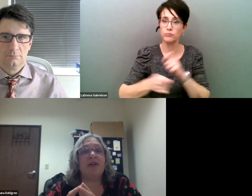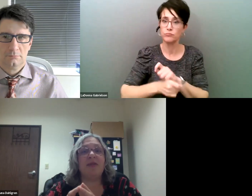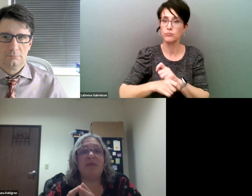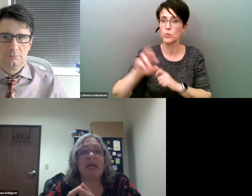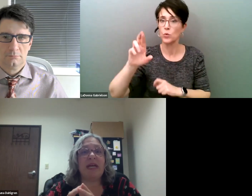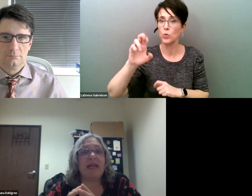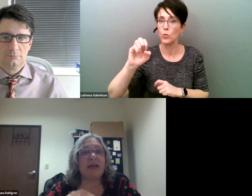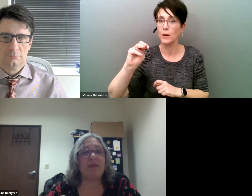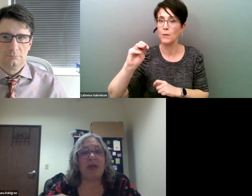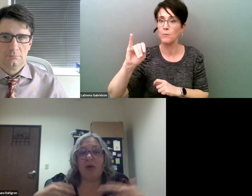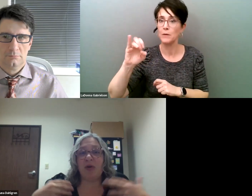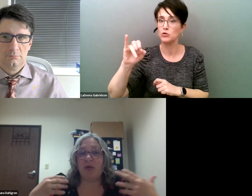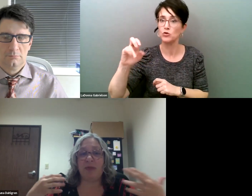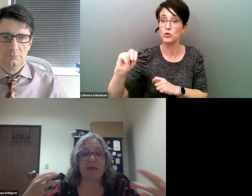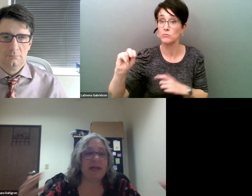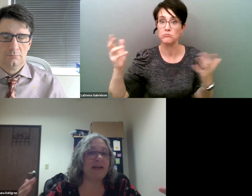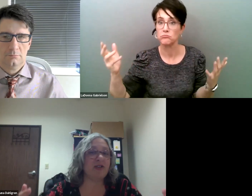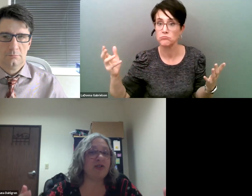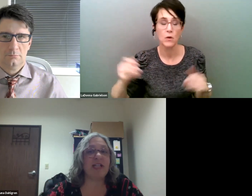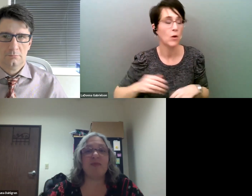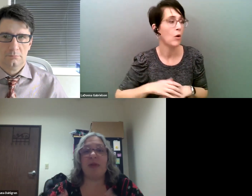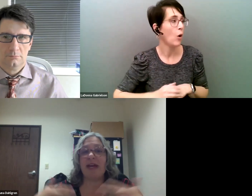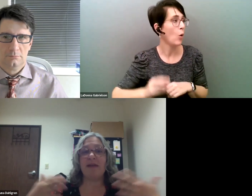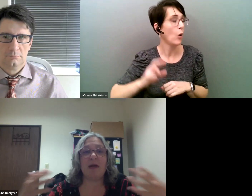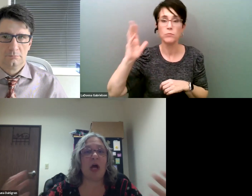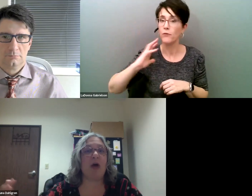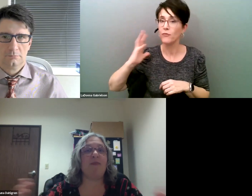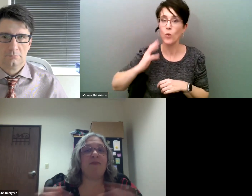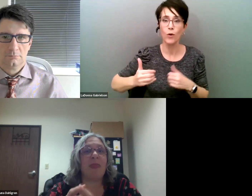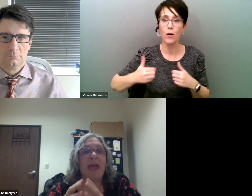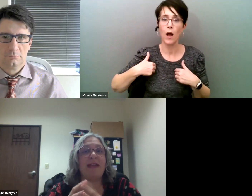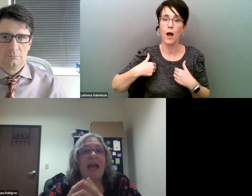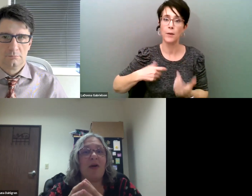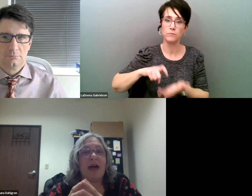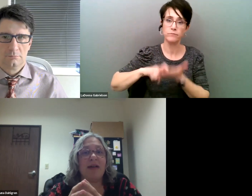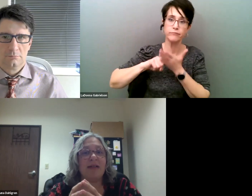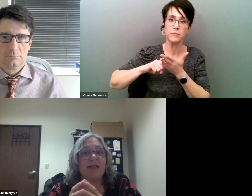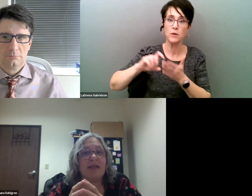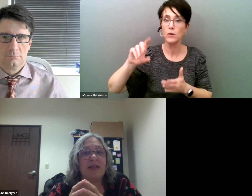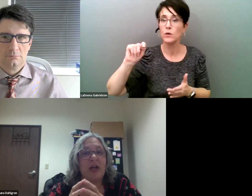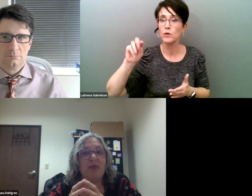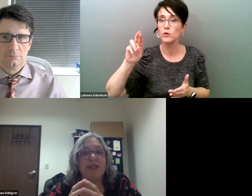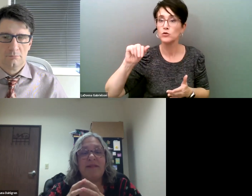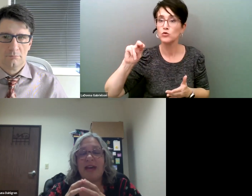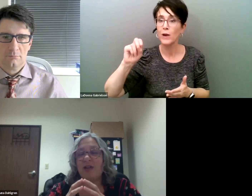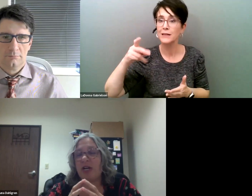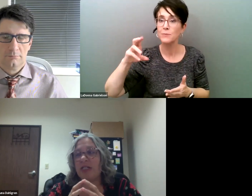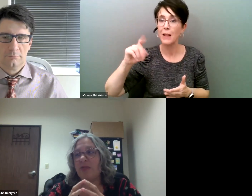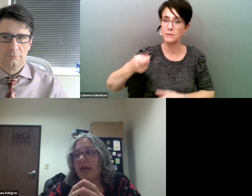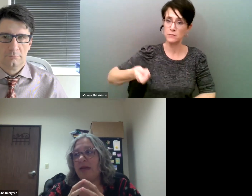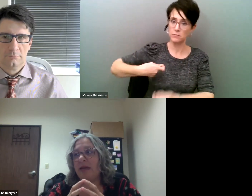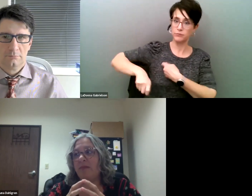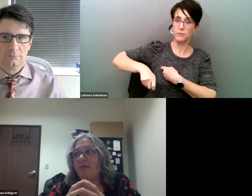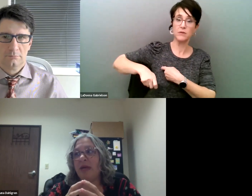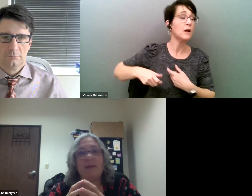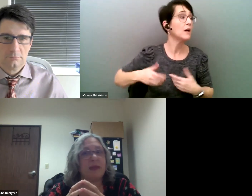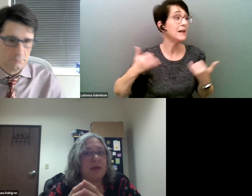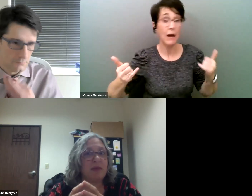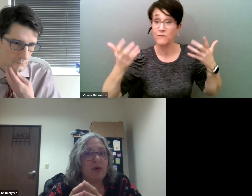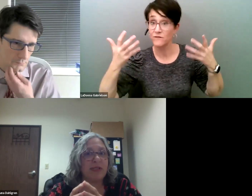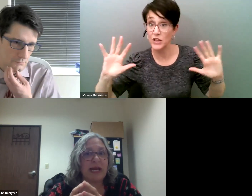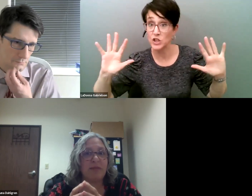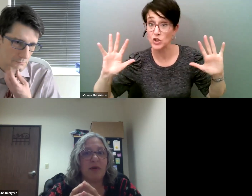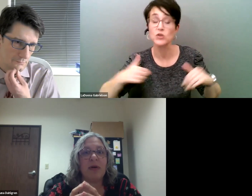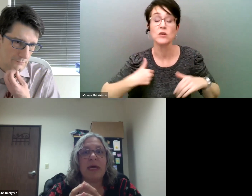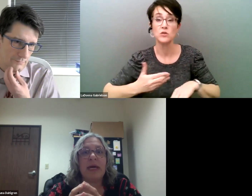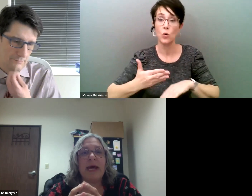It could be somebody who maybe needed a transplant and now has, received that transplant and become a little bit